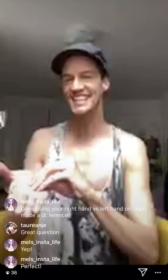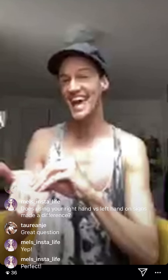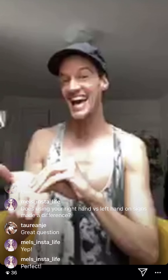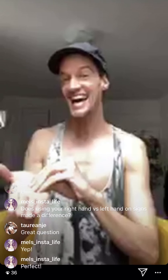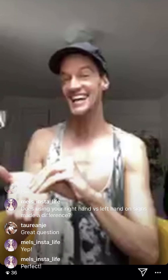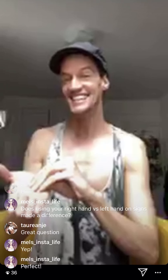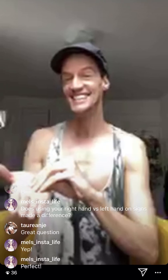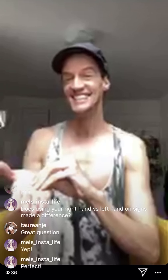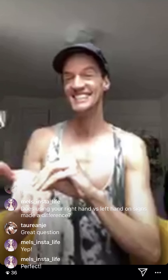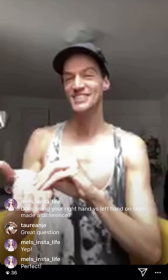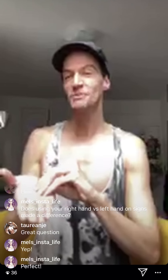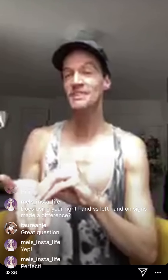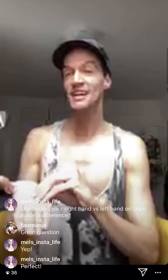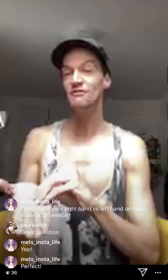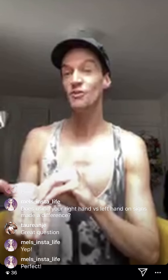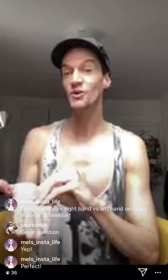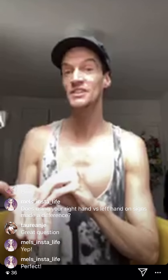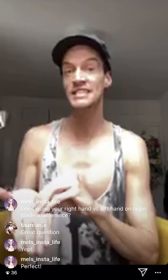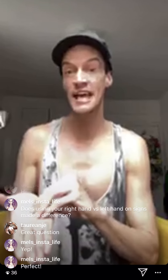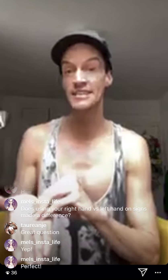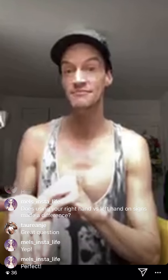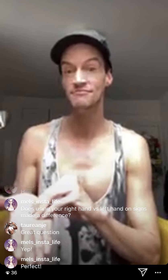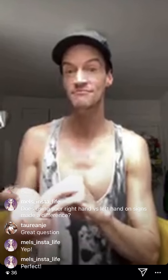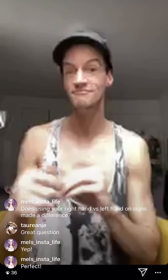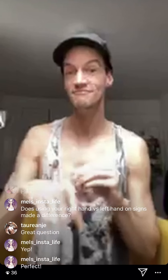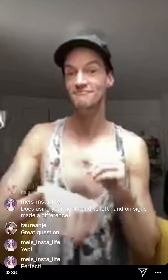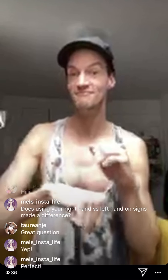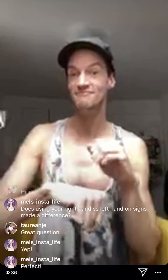yeah. Show me the sign for send.